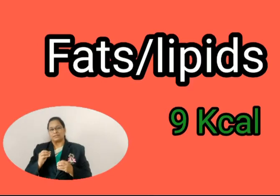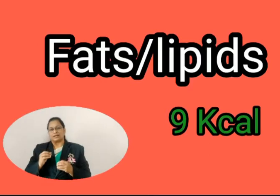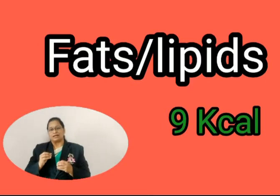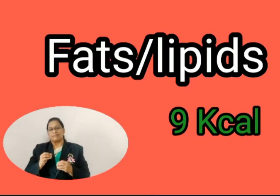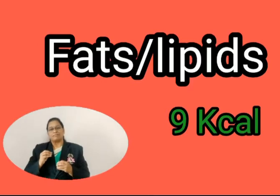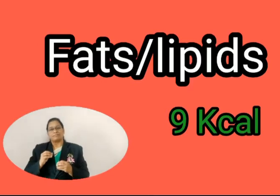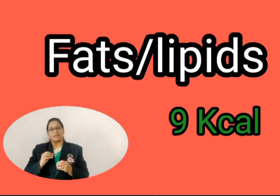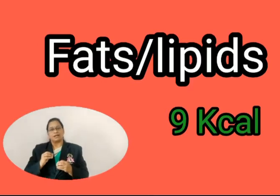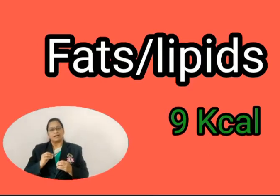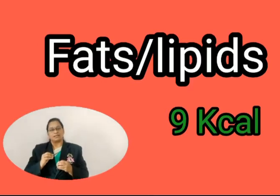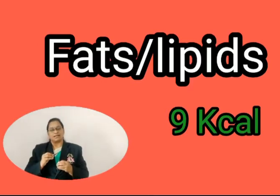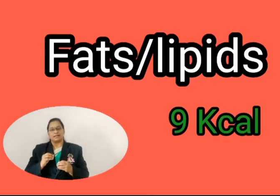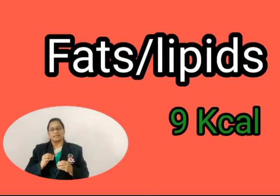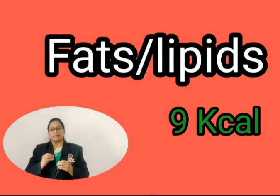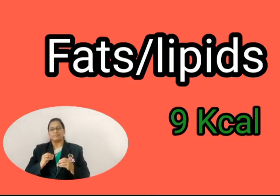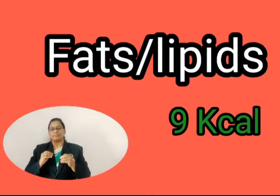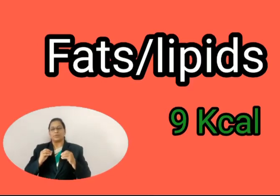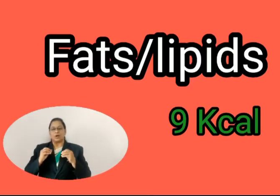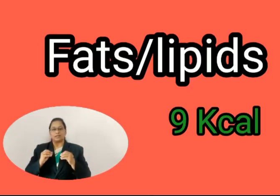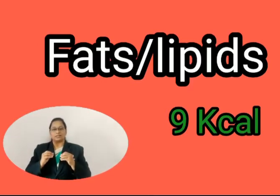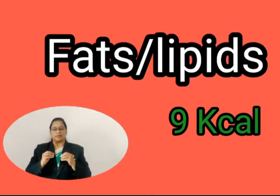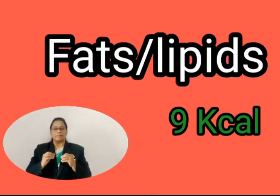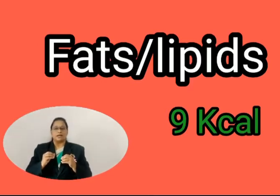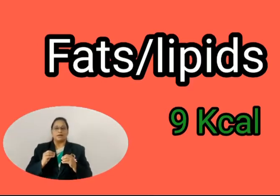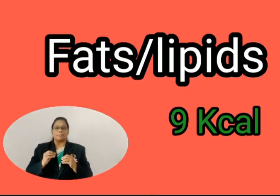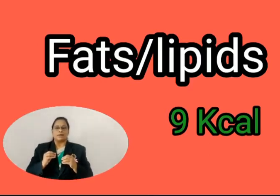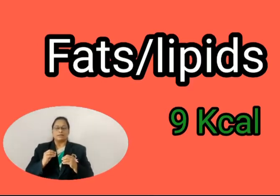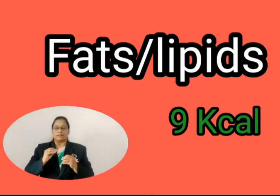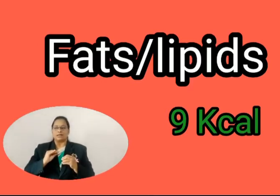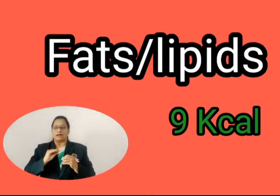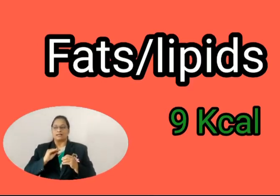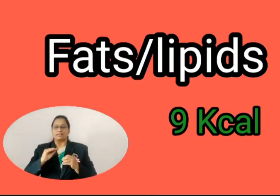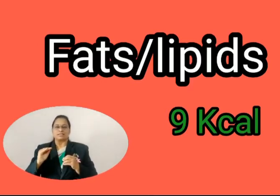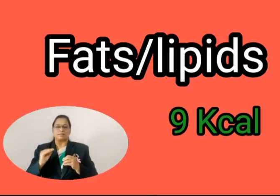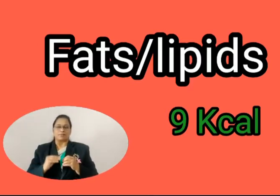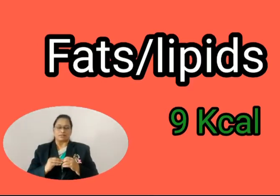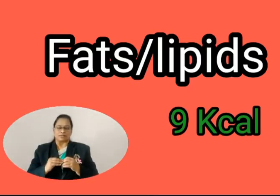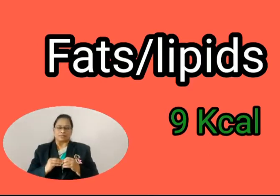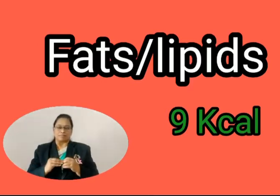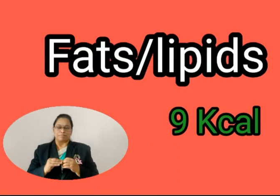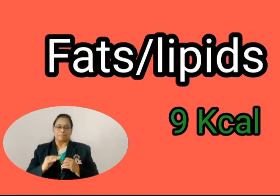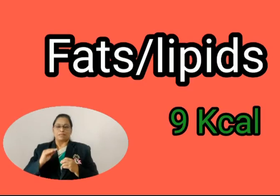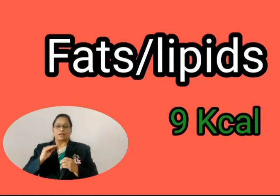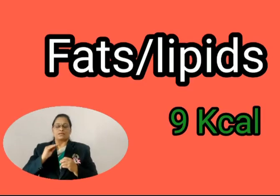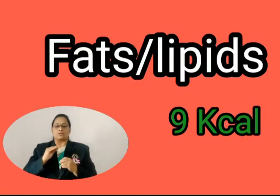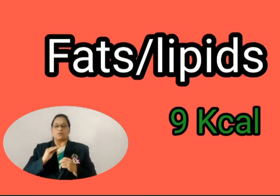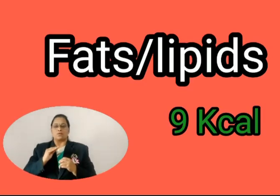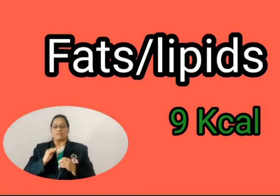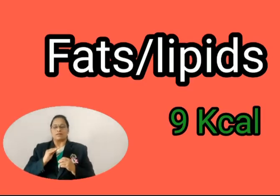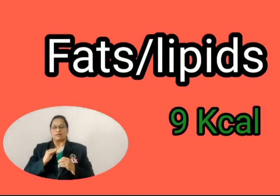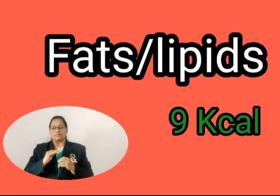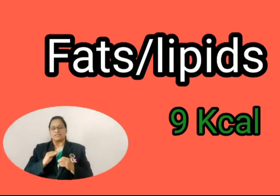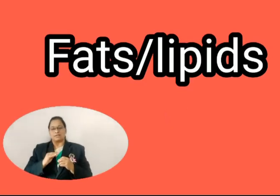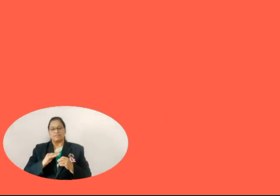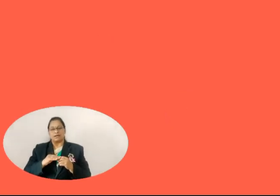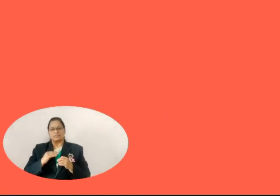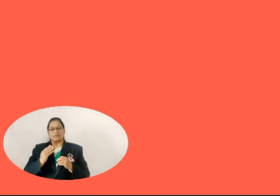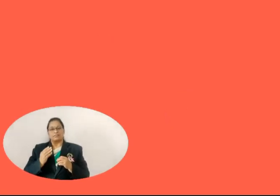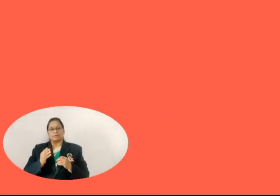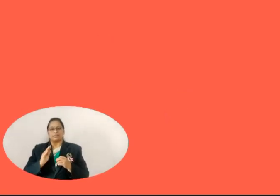are exactly not same, but they are in the same category. So whether we say fats or lipids, they